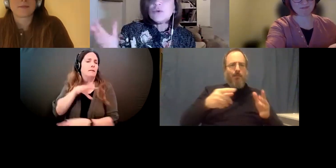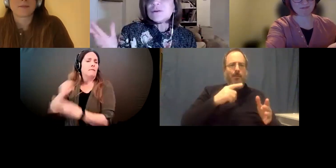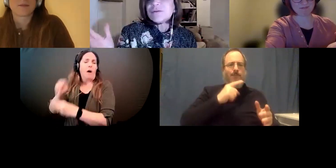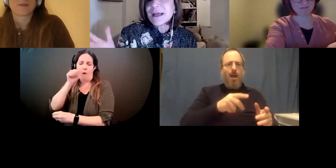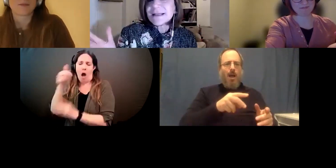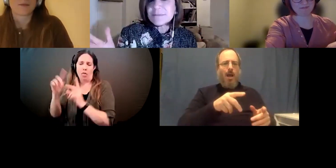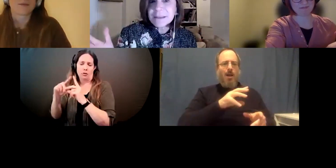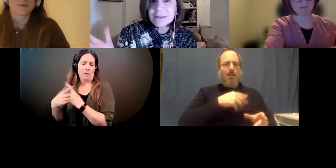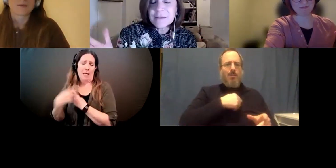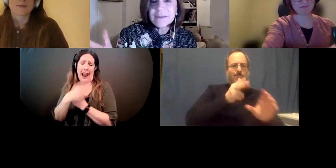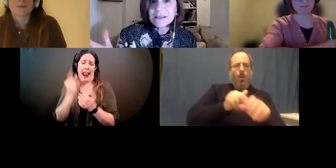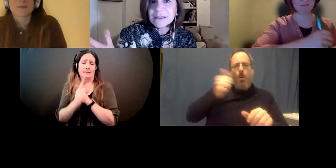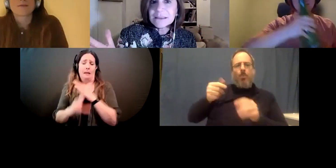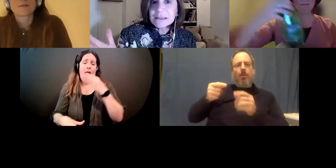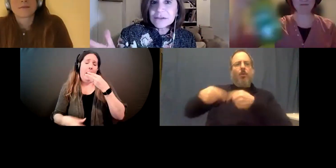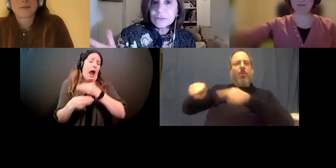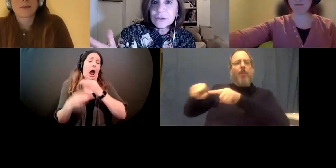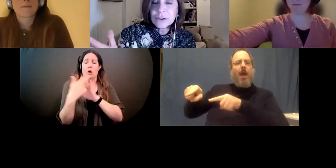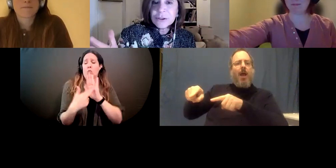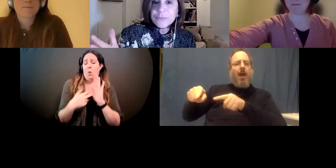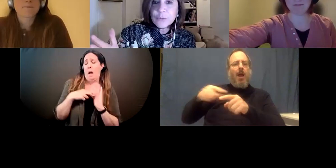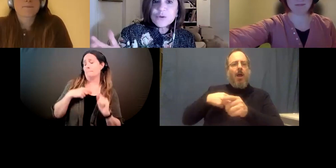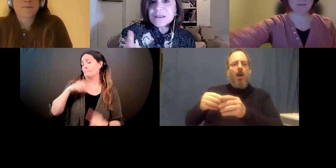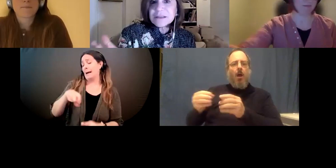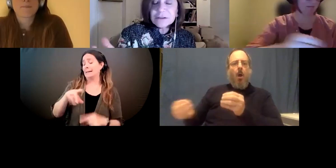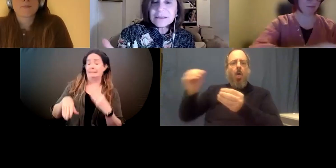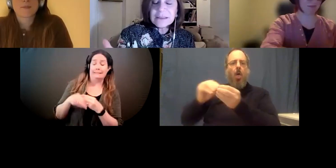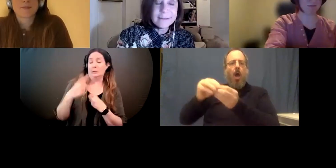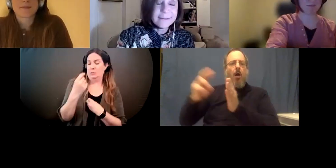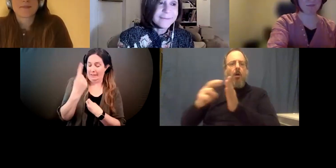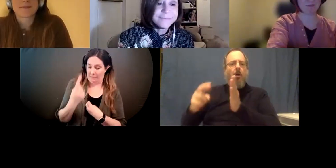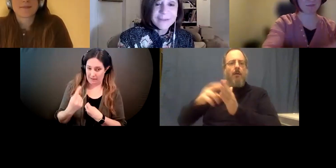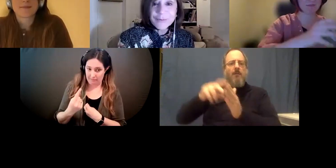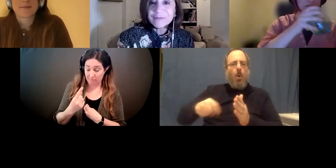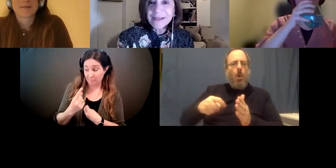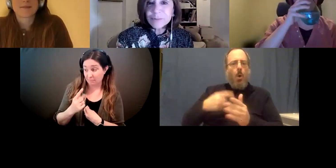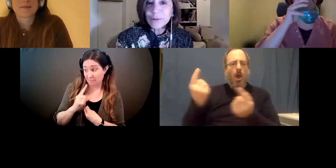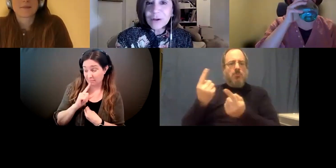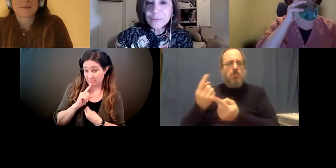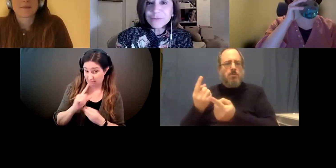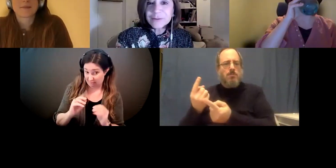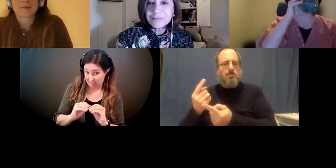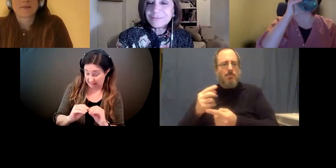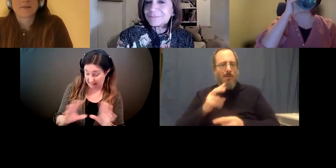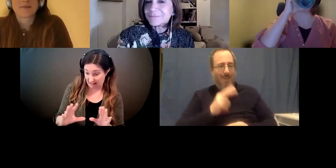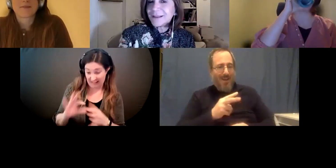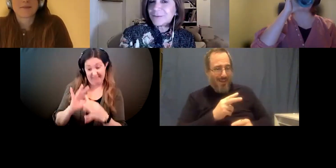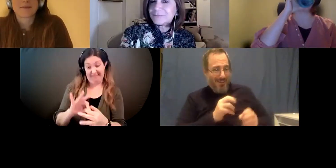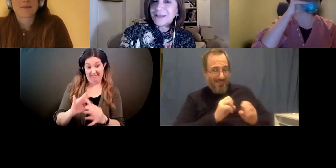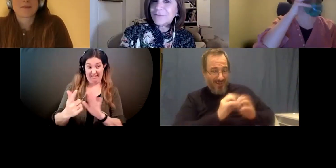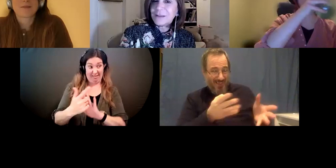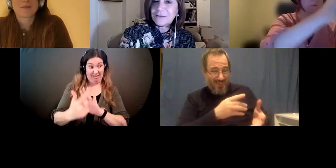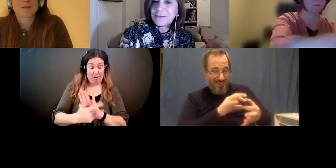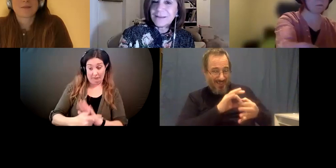up a rule at the last minute of something I needed to do, which was clearly like in terms of labor law, it was really kind